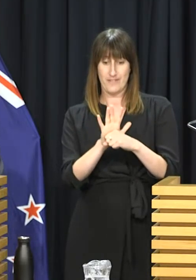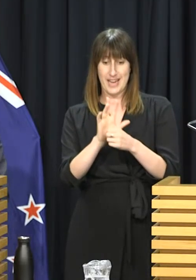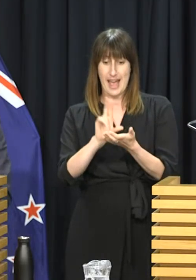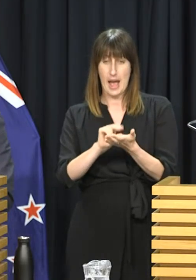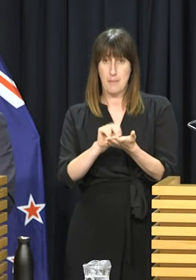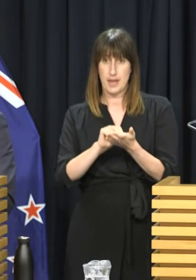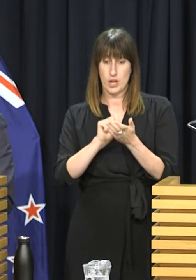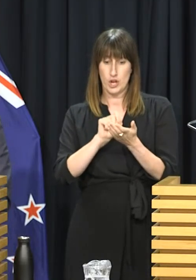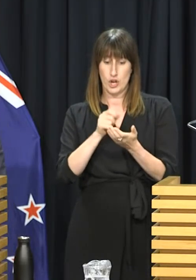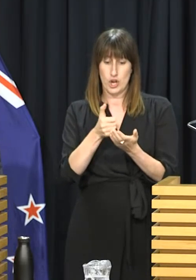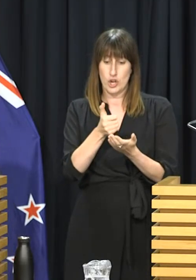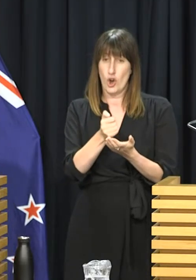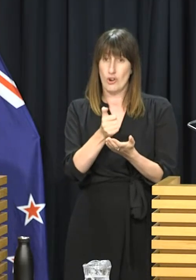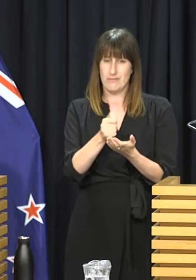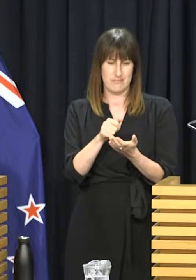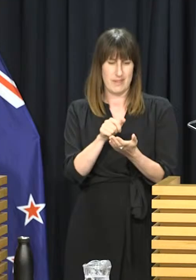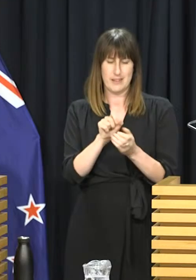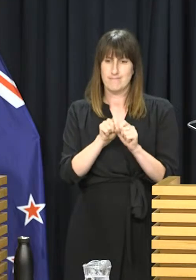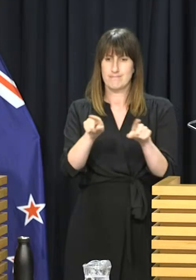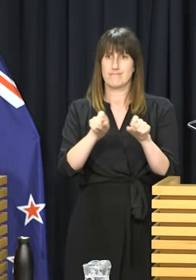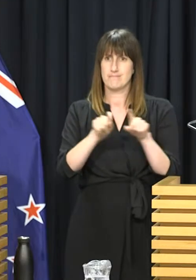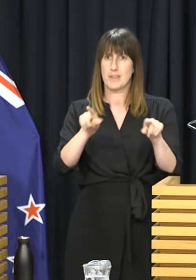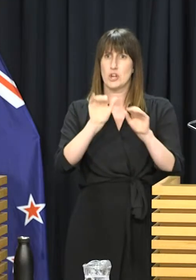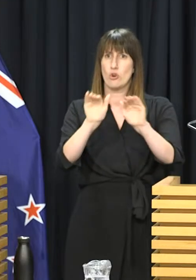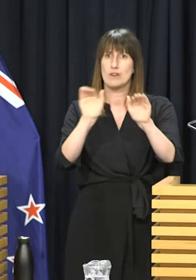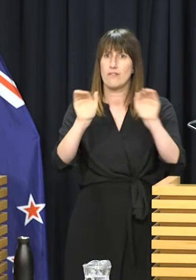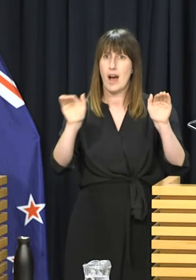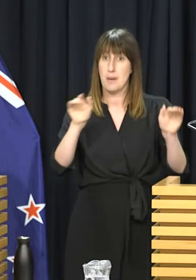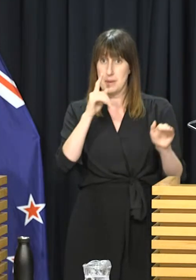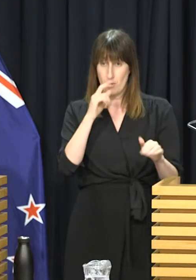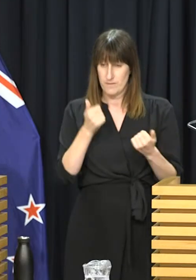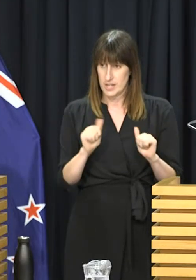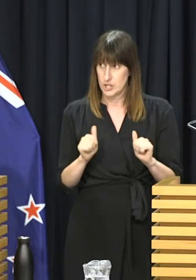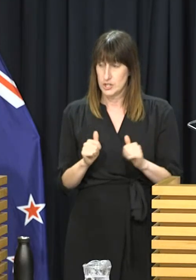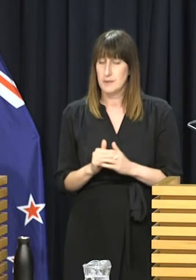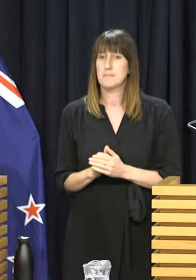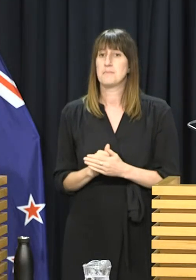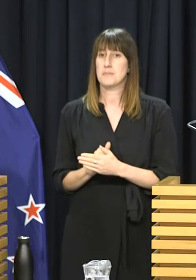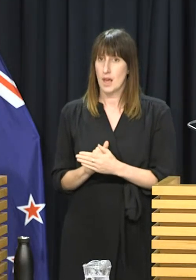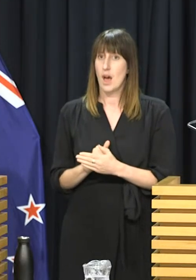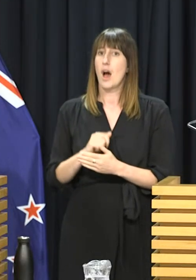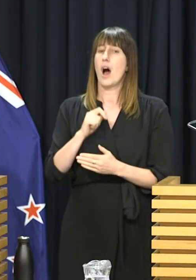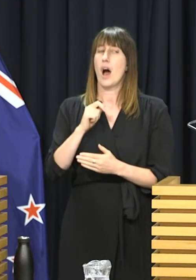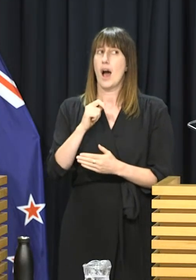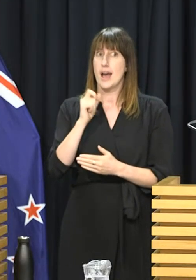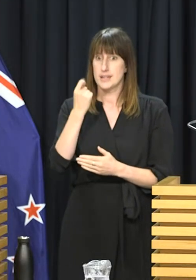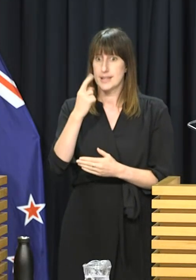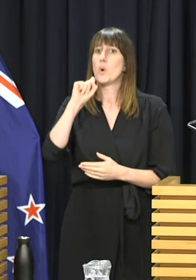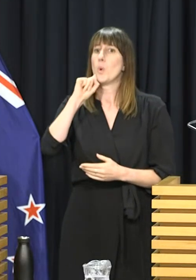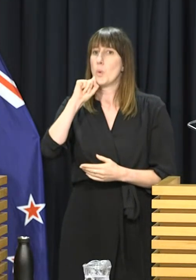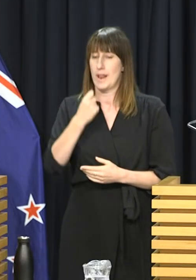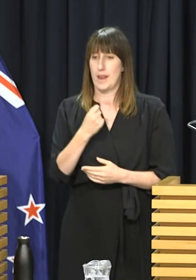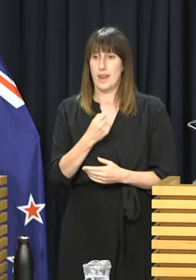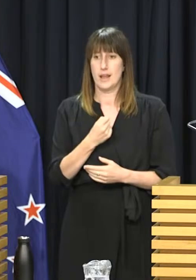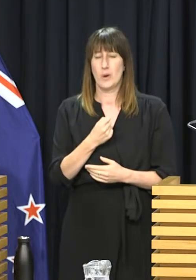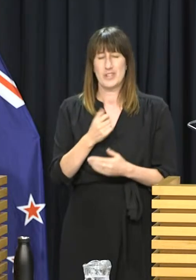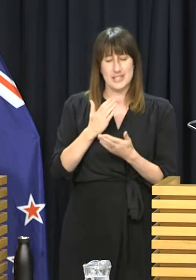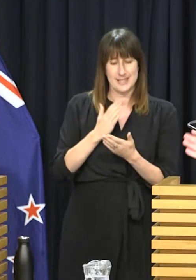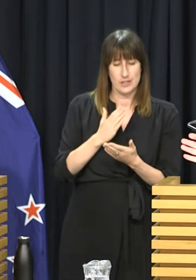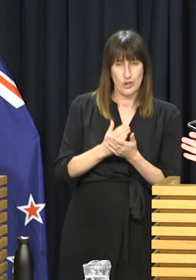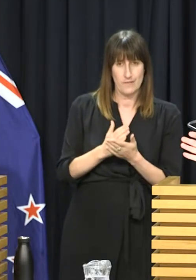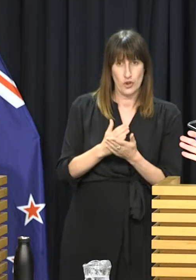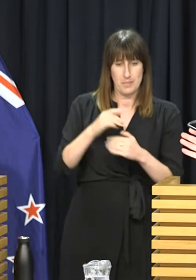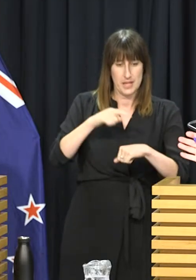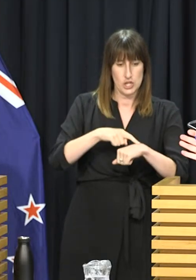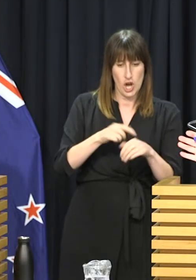for countdown is going out. I'm not sure whether it's gone out as of right now, but my understanding is that it will do. Yes, just confirming the time and therefore